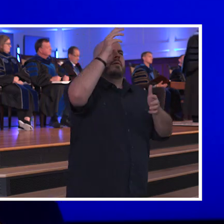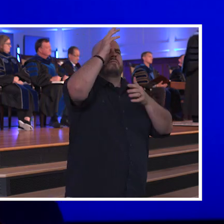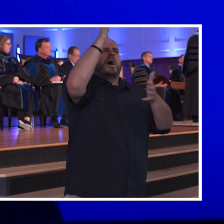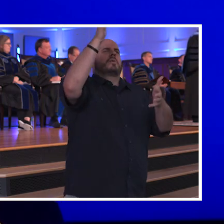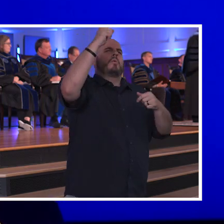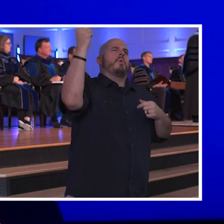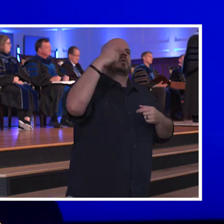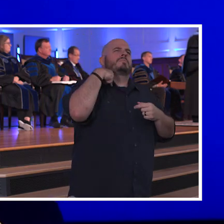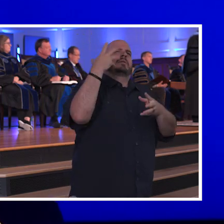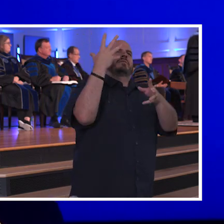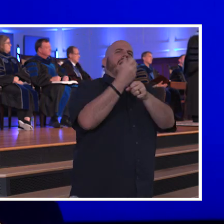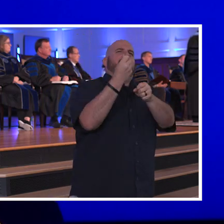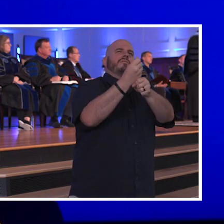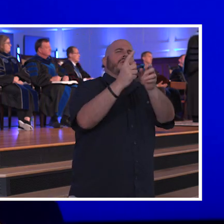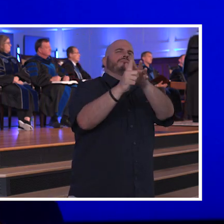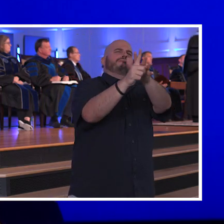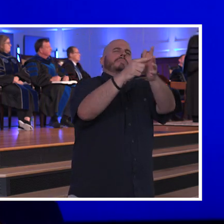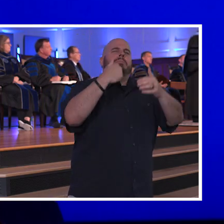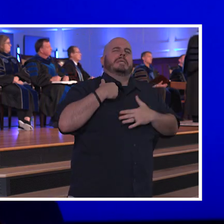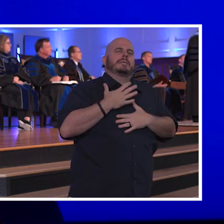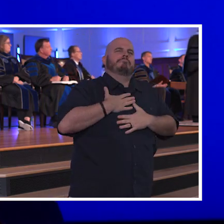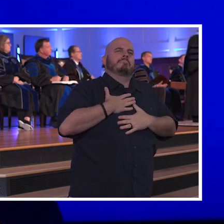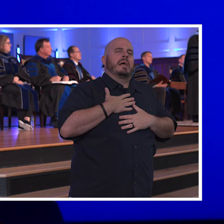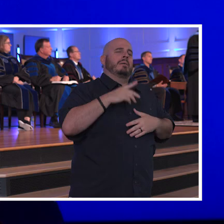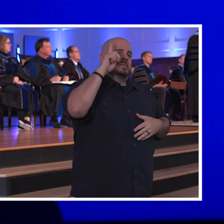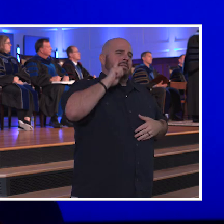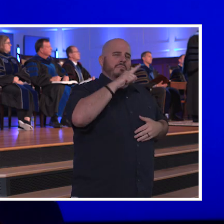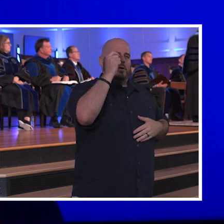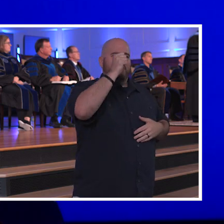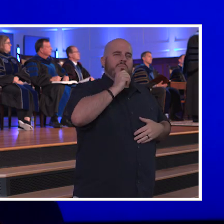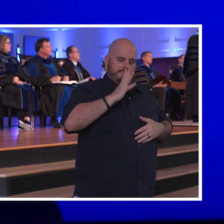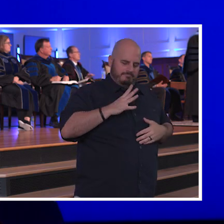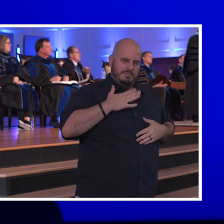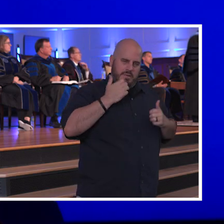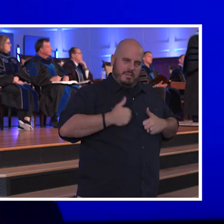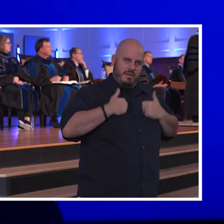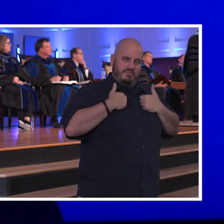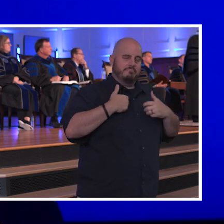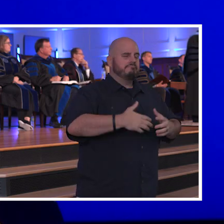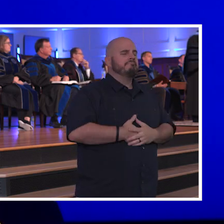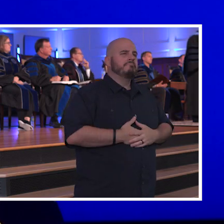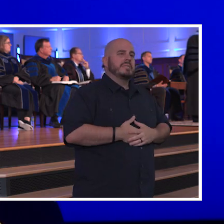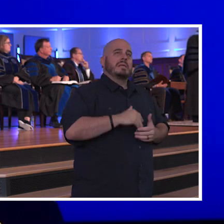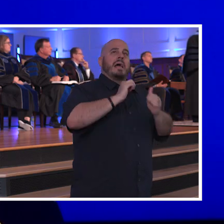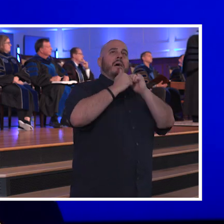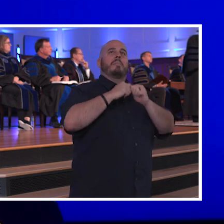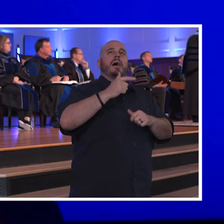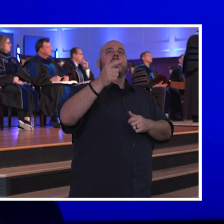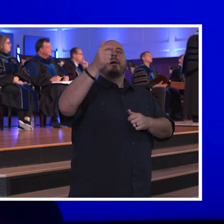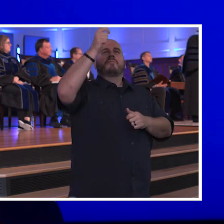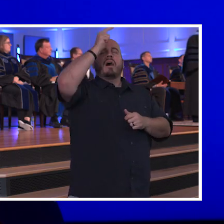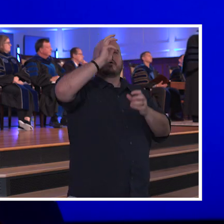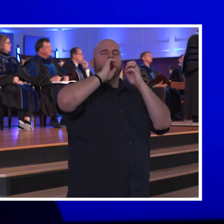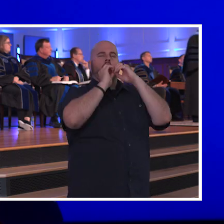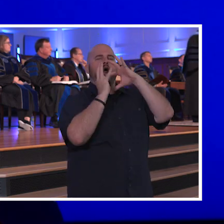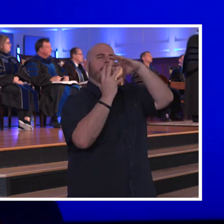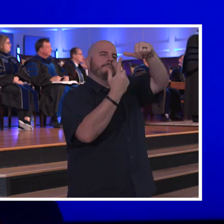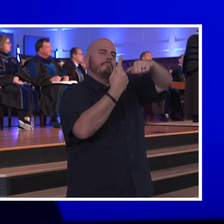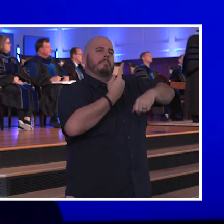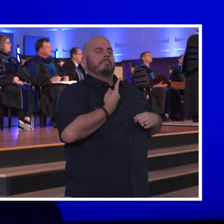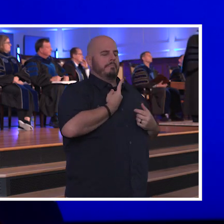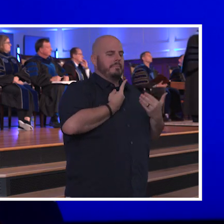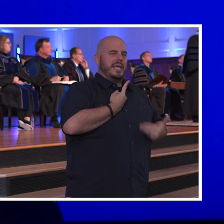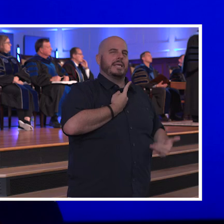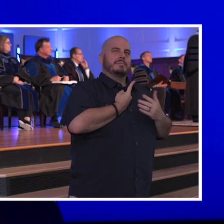I am a deaf black woman. That is my life. This is how my Father made me and sees me. And He sees